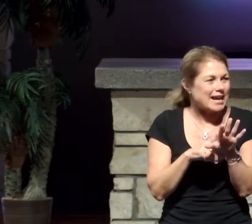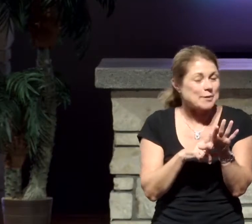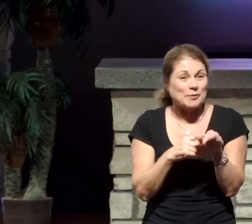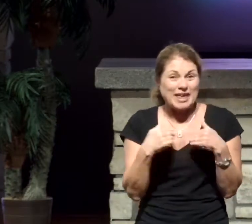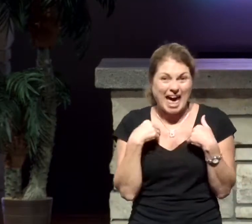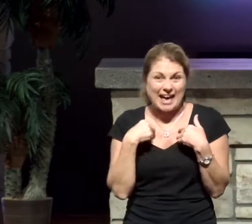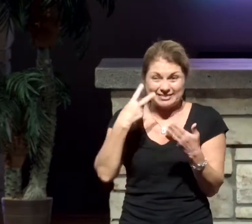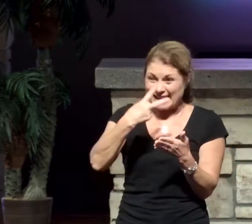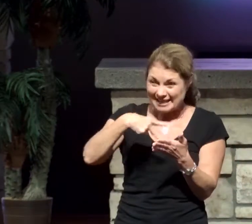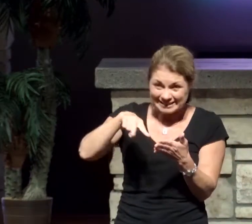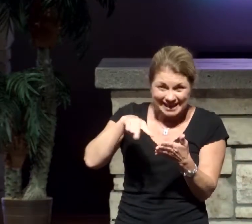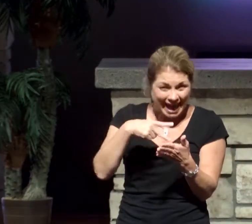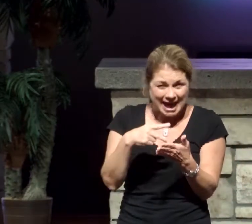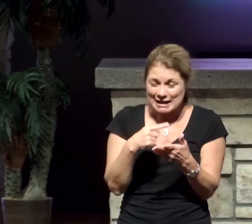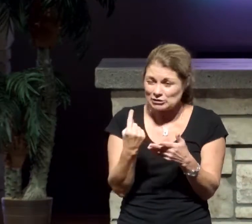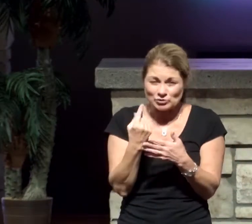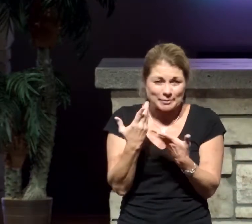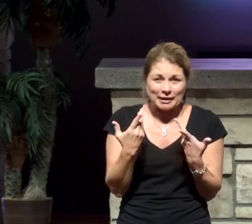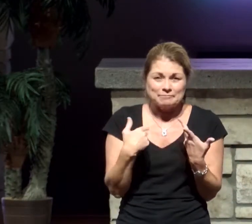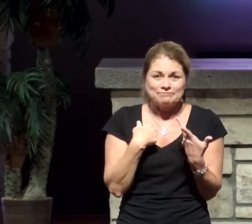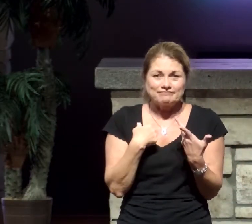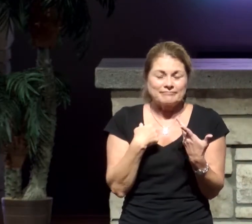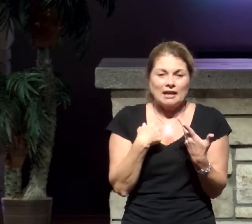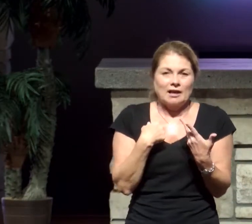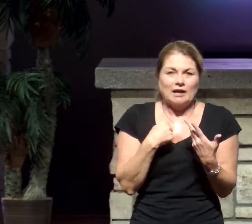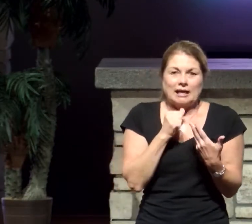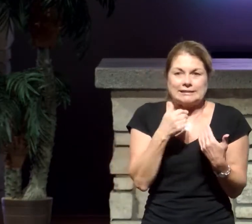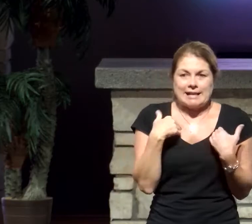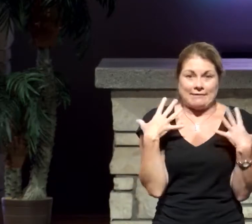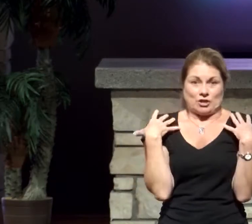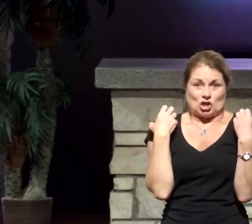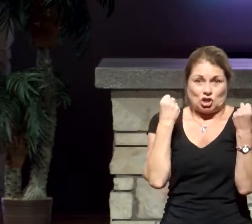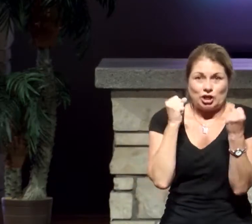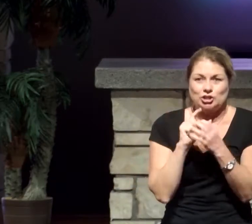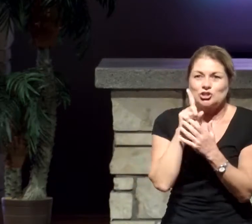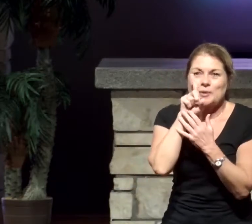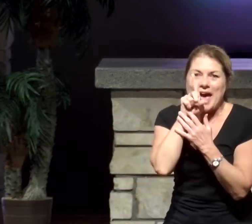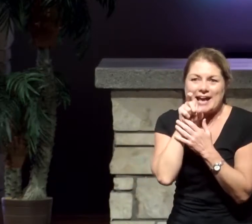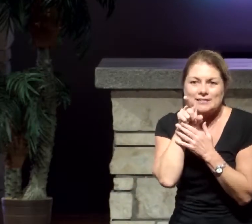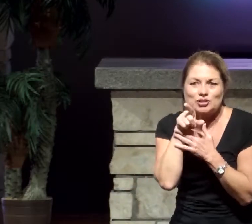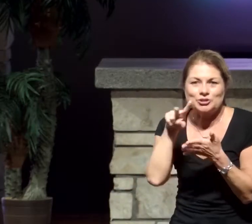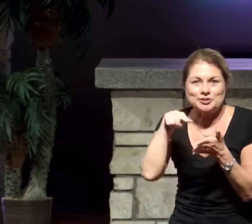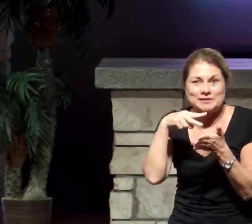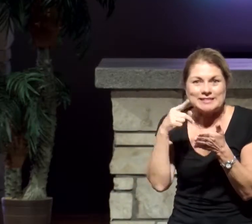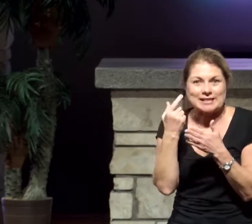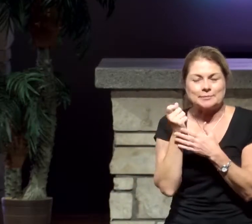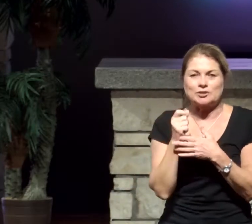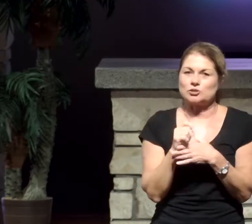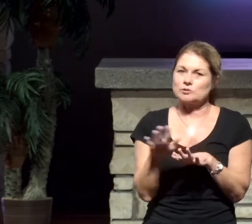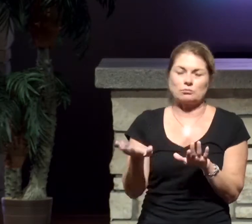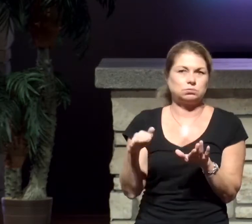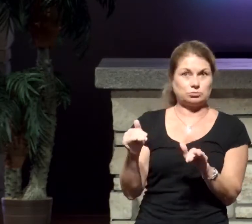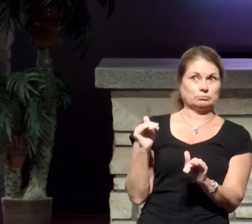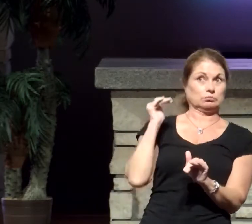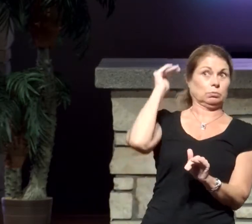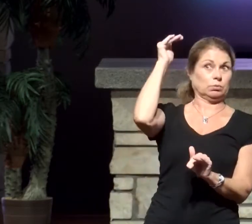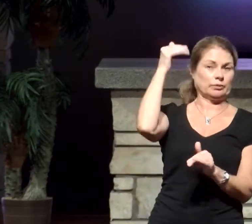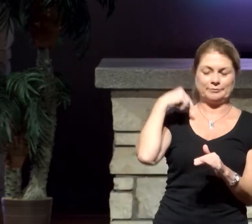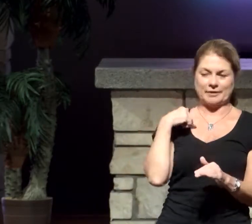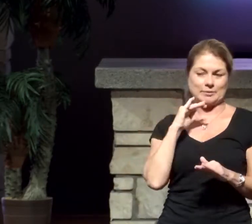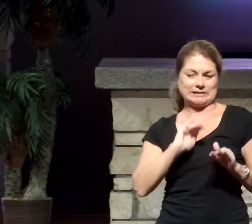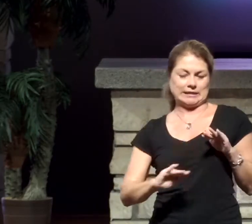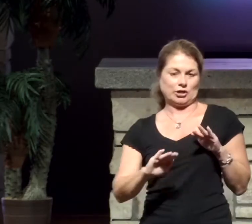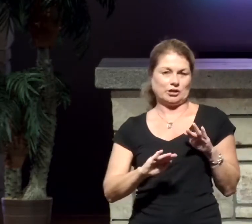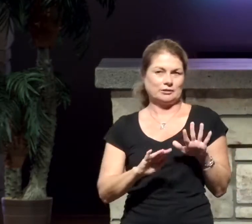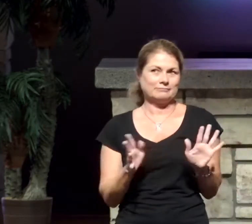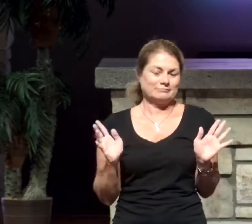dance or a gathering, I never worked up the courage to actually ask her to dance because she was, quite frankly, way out of my league.